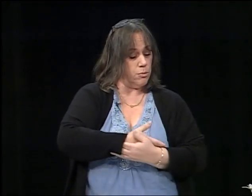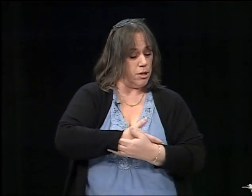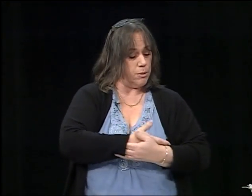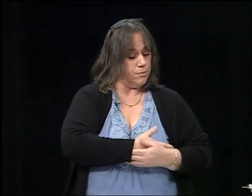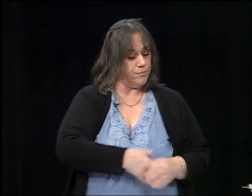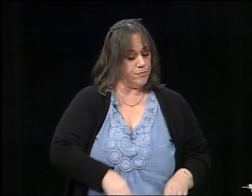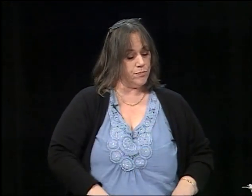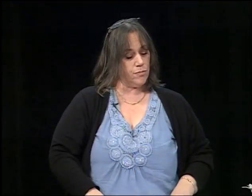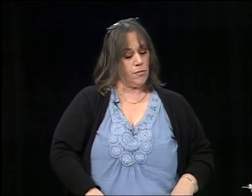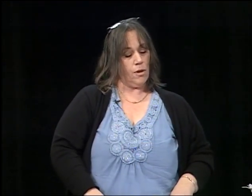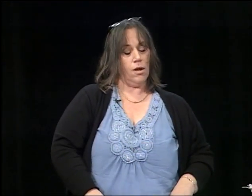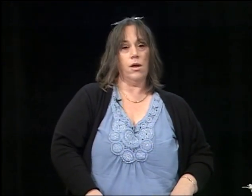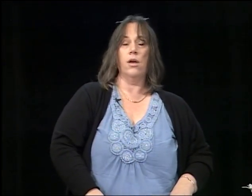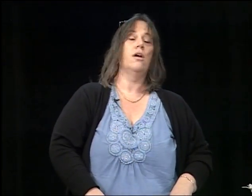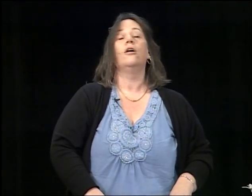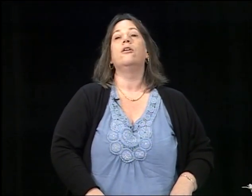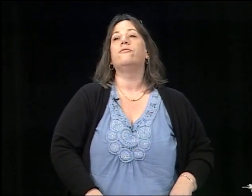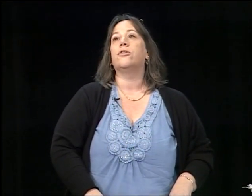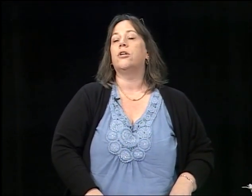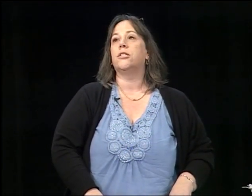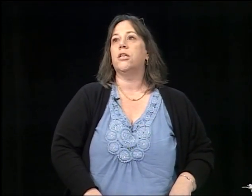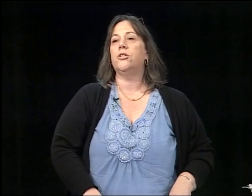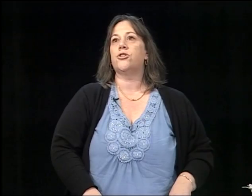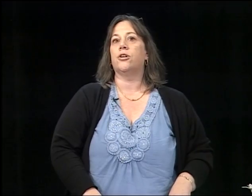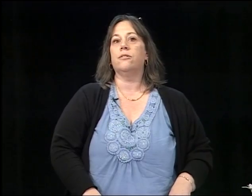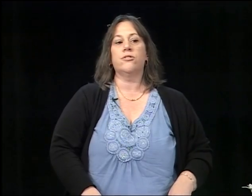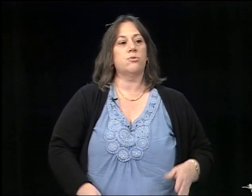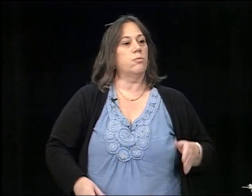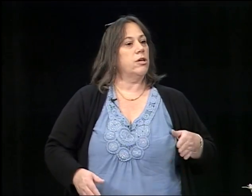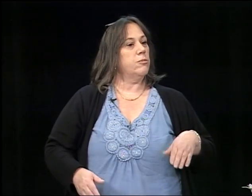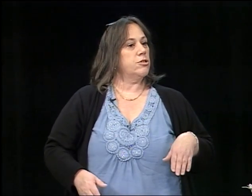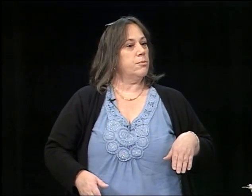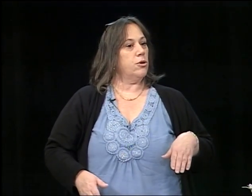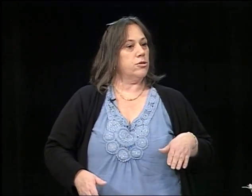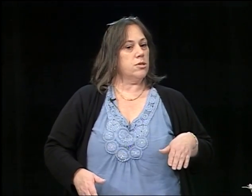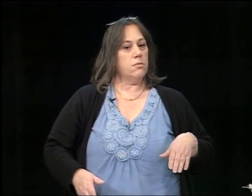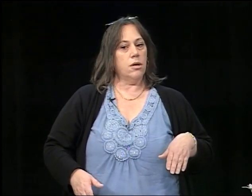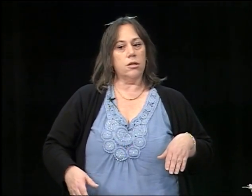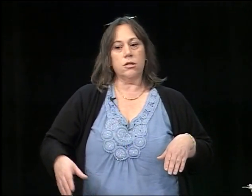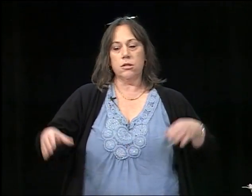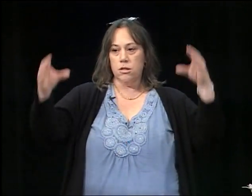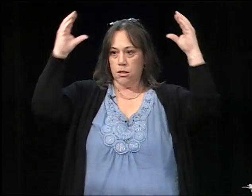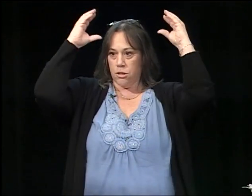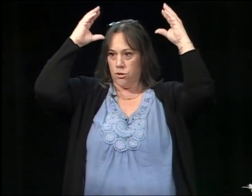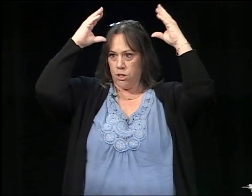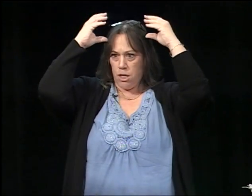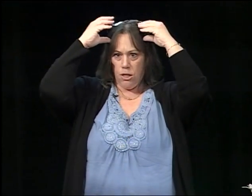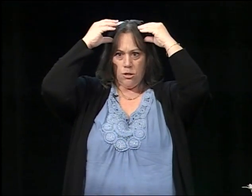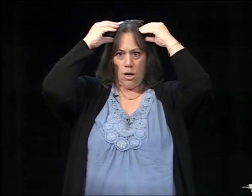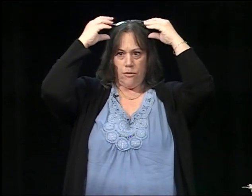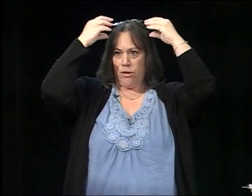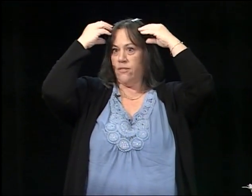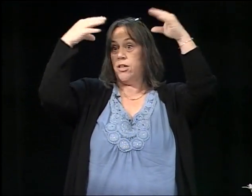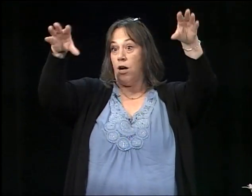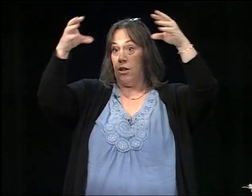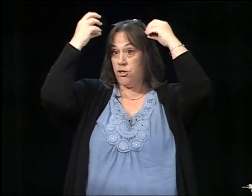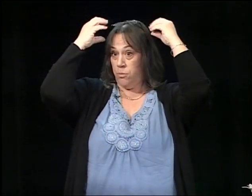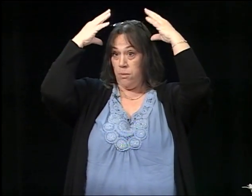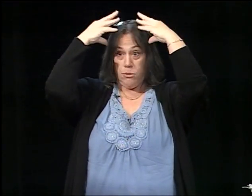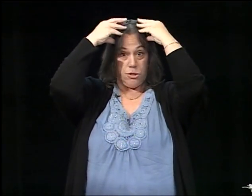baby. For a teacher, this is when we come into the person marker, is you're taking they're giving knowledge to people, so they're